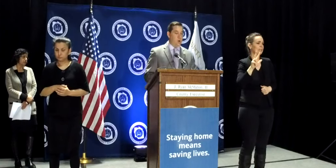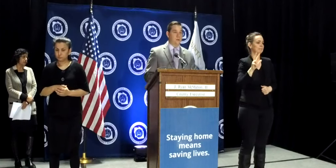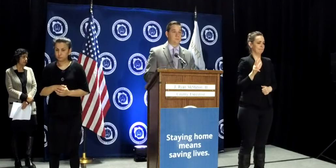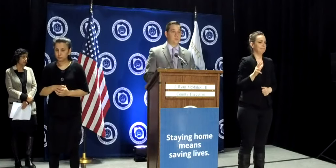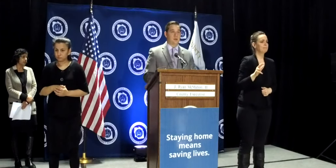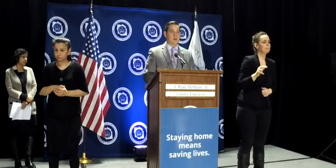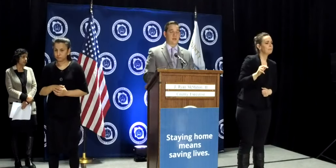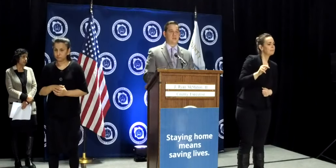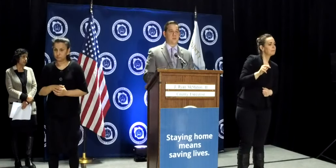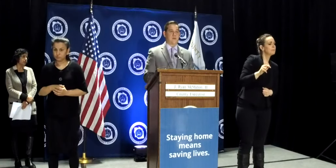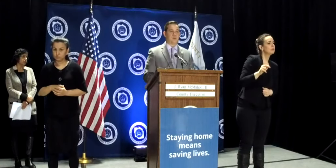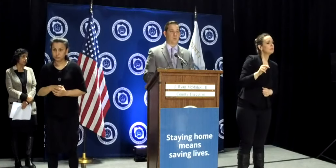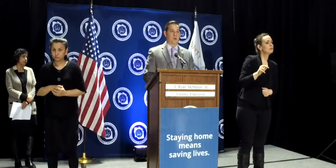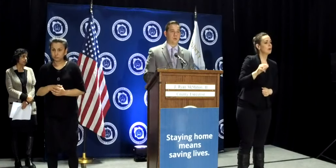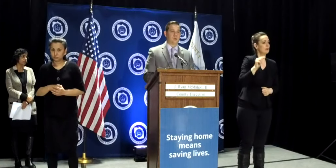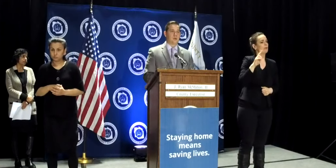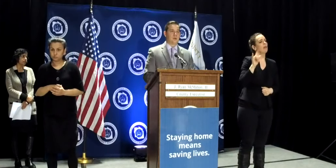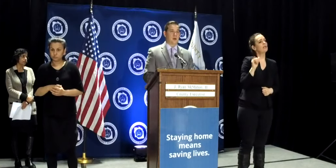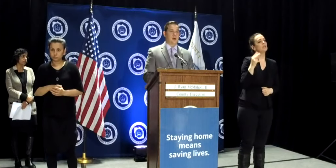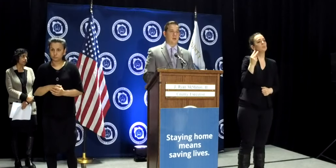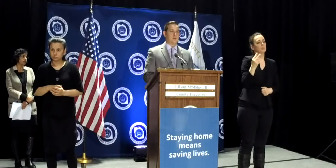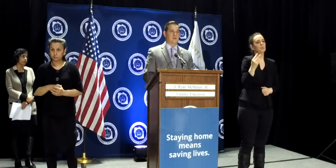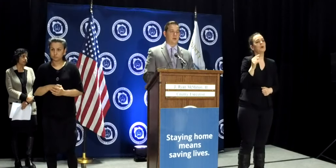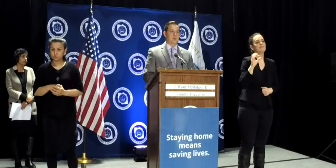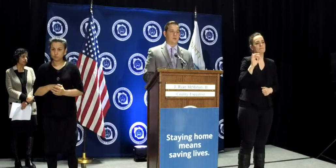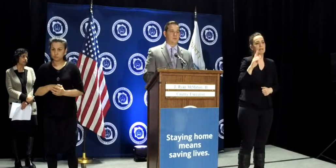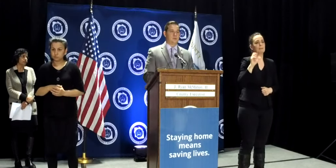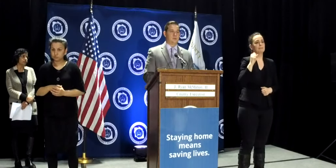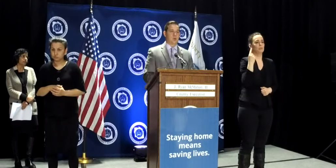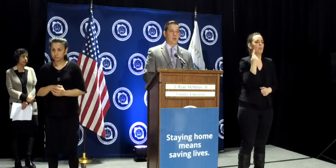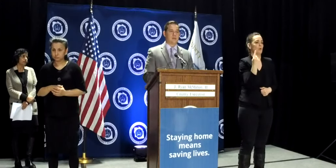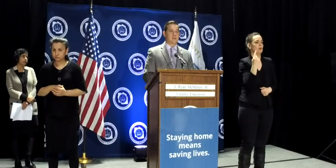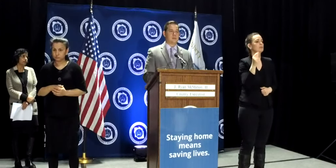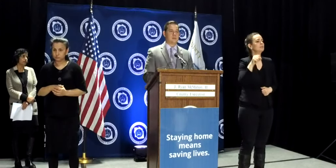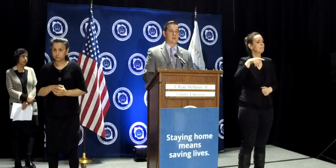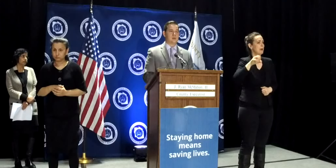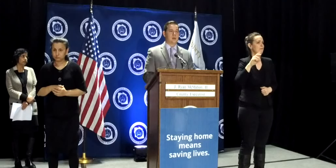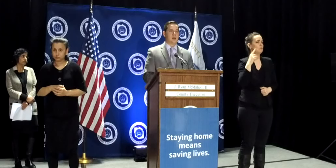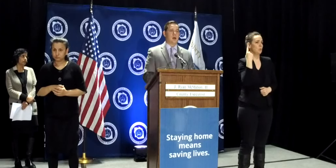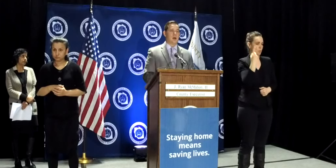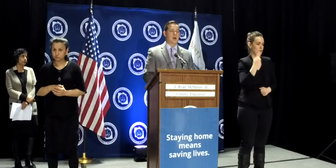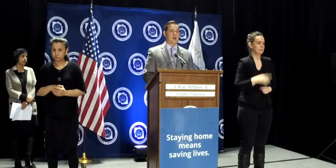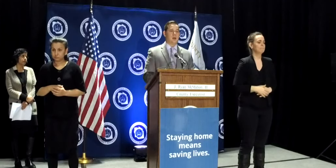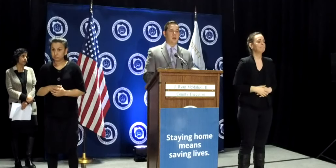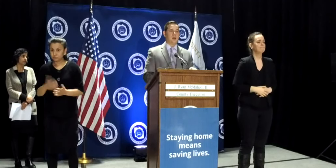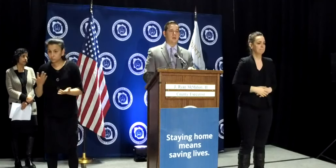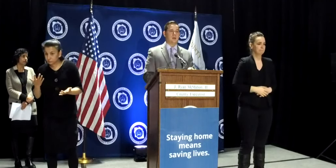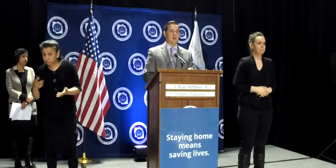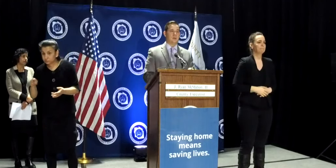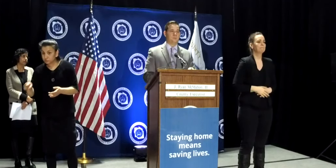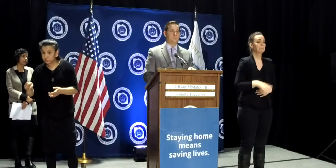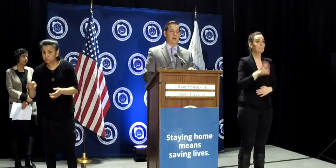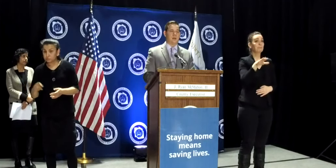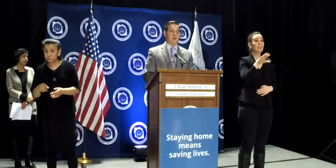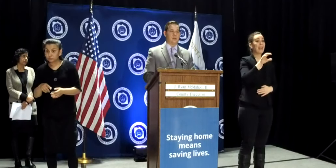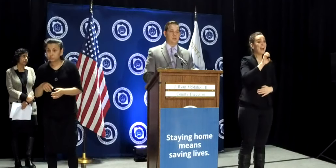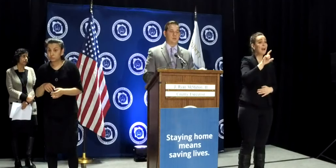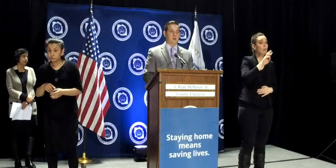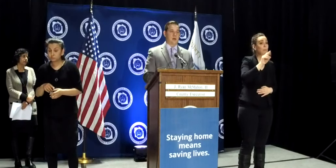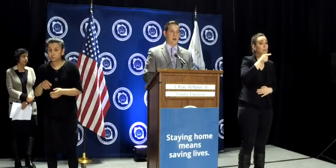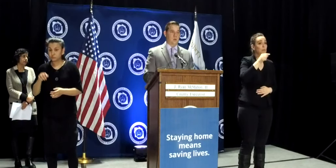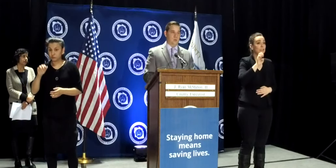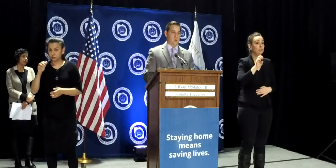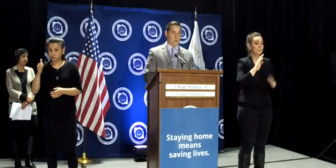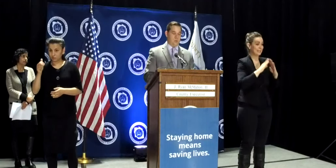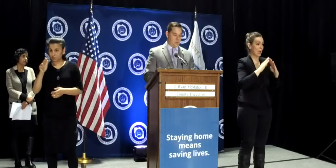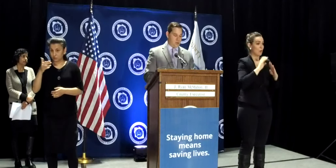Fabius 1, and Town of Spafford 1. Town of Elbridge, no cases, and Onondaga Nation